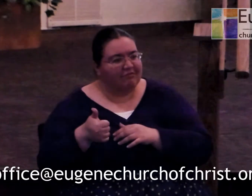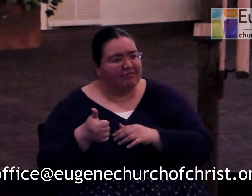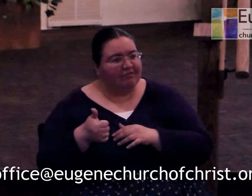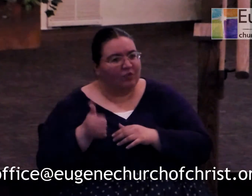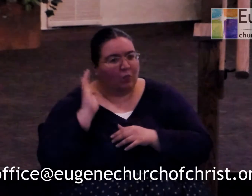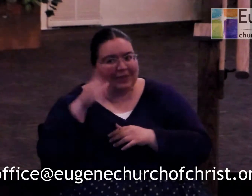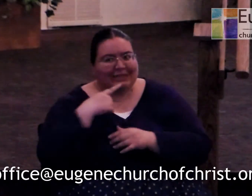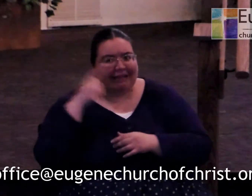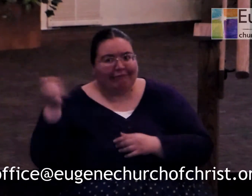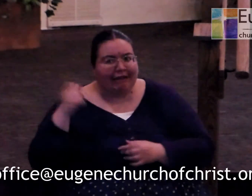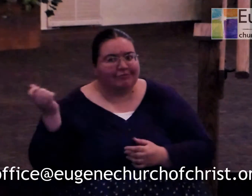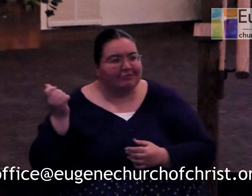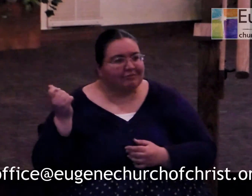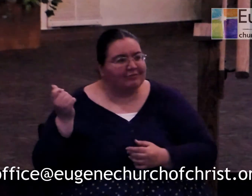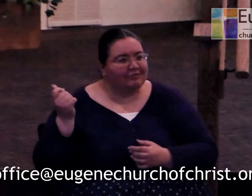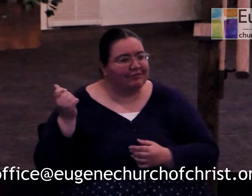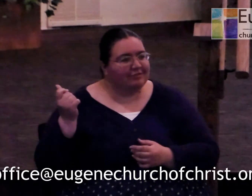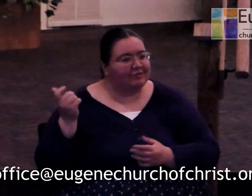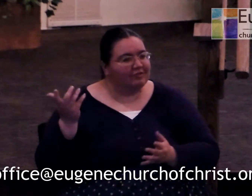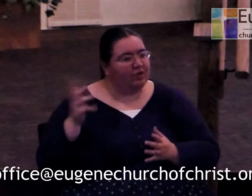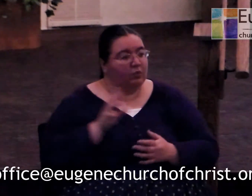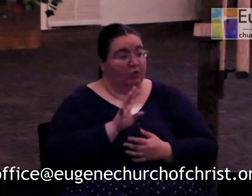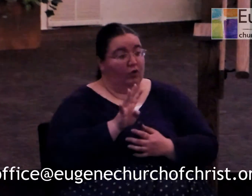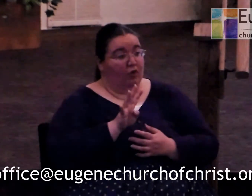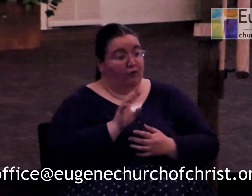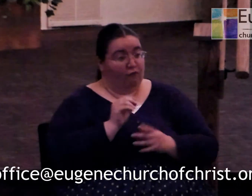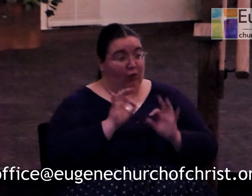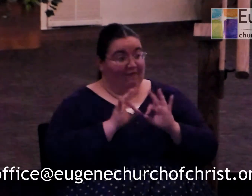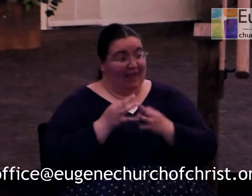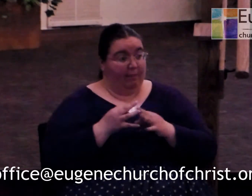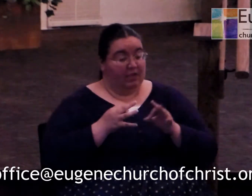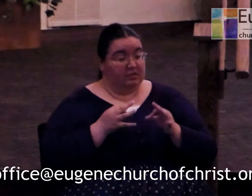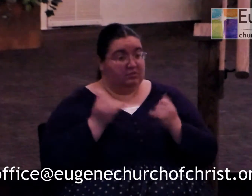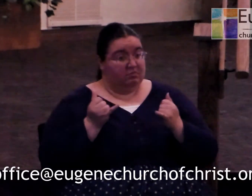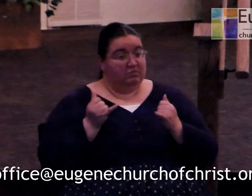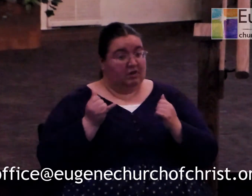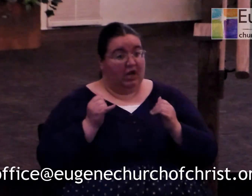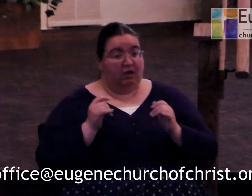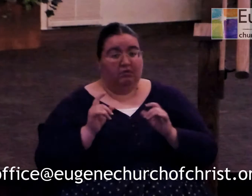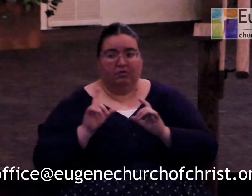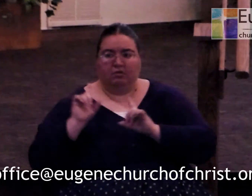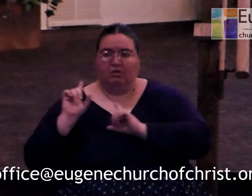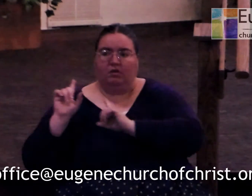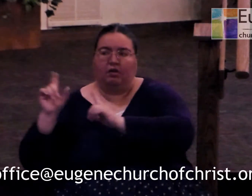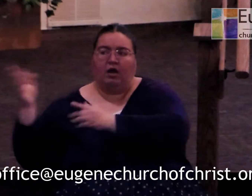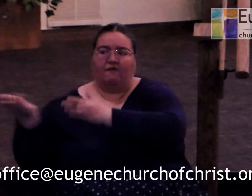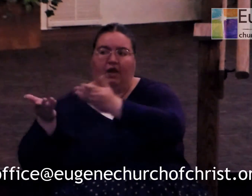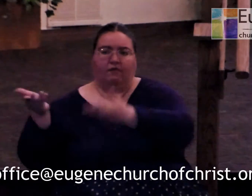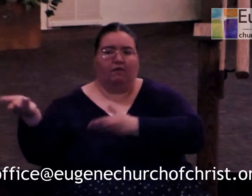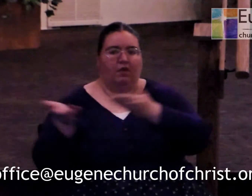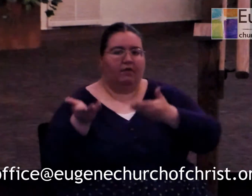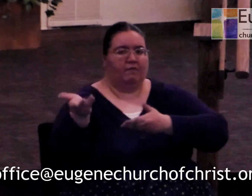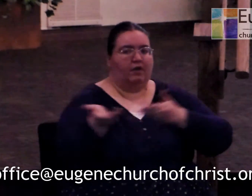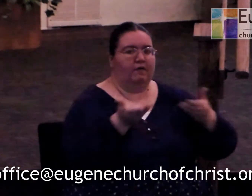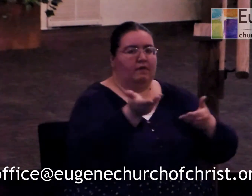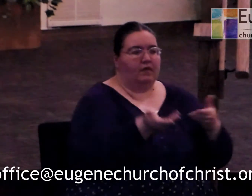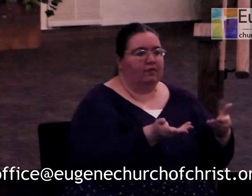step further than that. So that would be 40 families that would leave here doing that, with just one person. Let's go a step further. Let's assume that